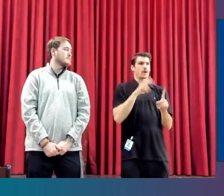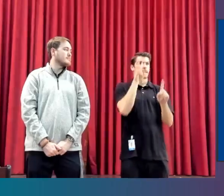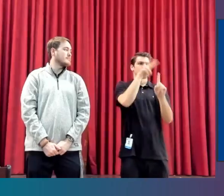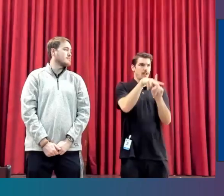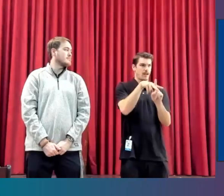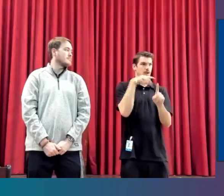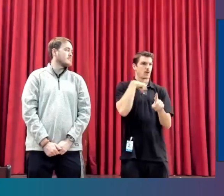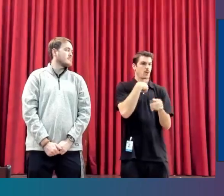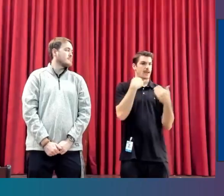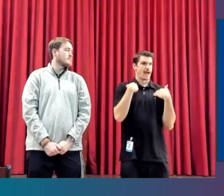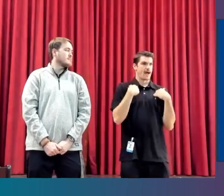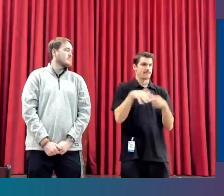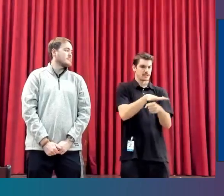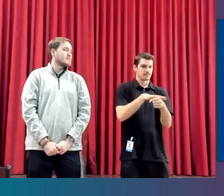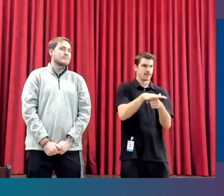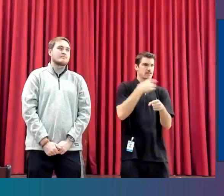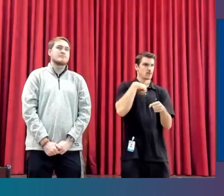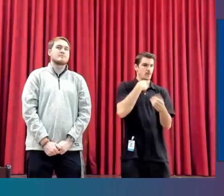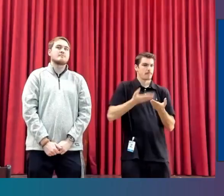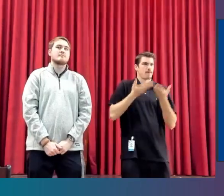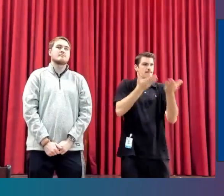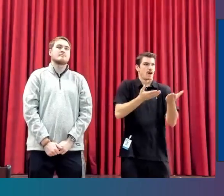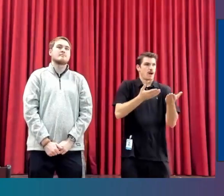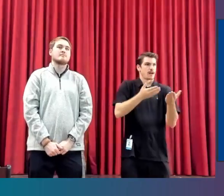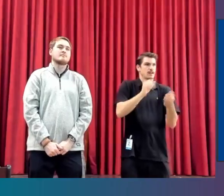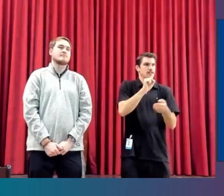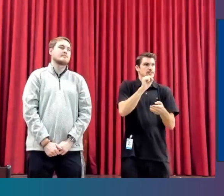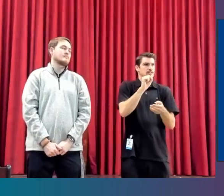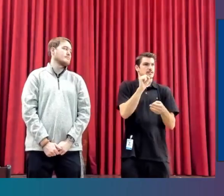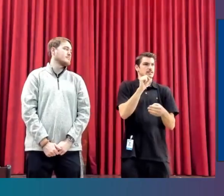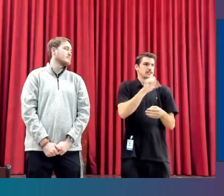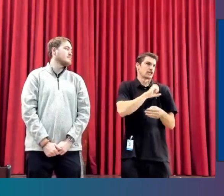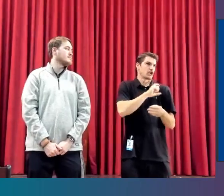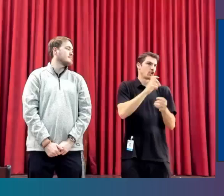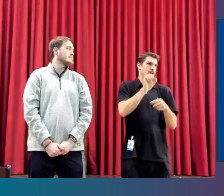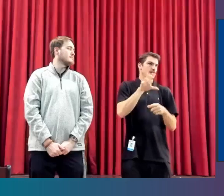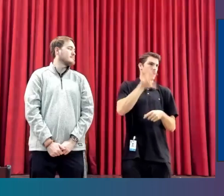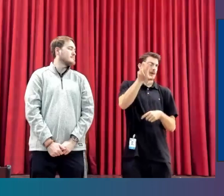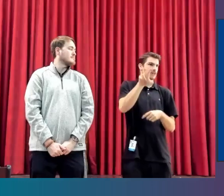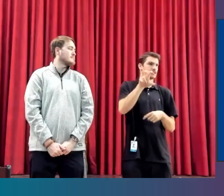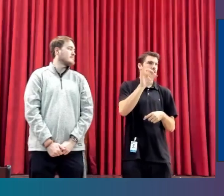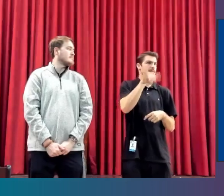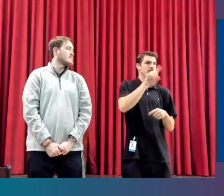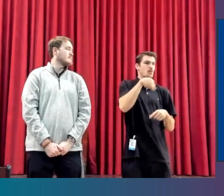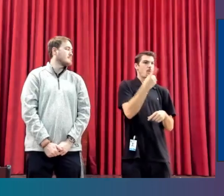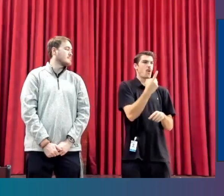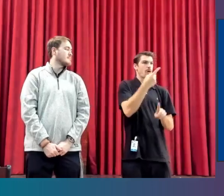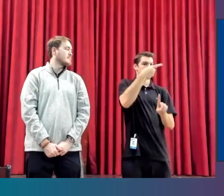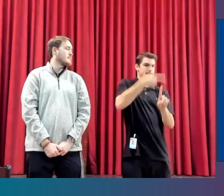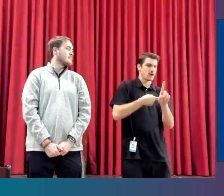we provide a security deposit, it's only 1 month's rent now for most properties.